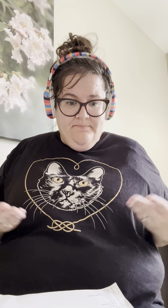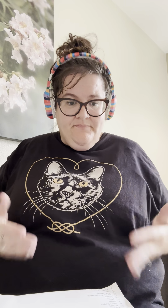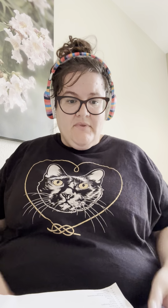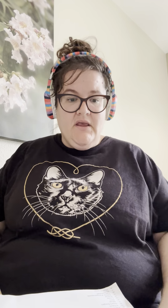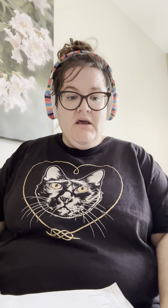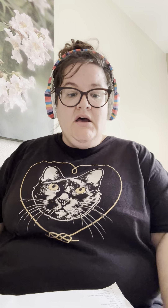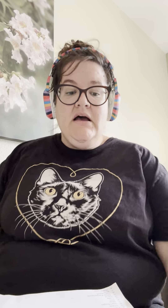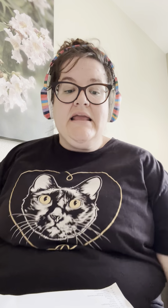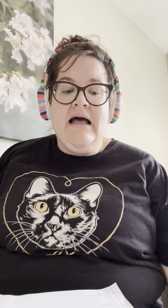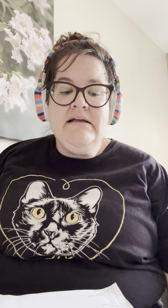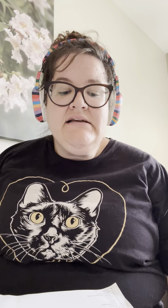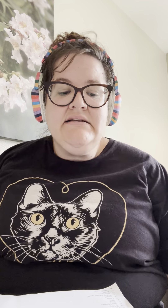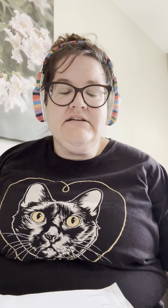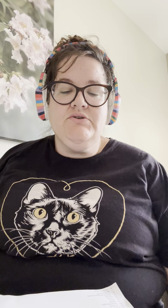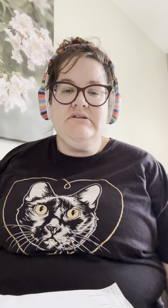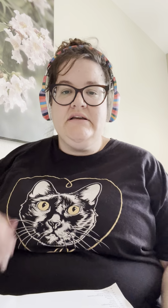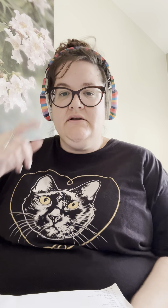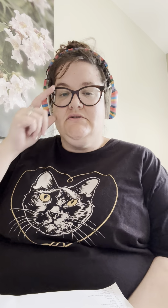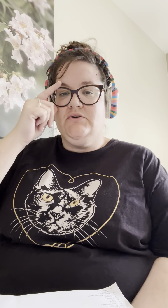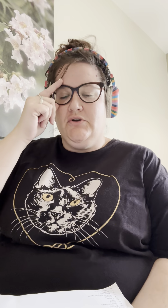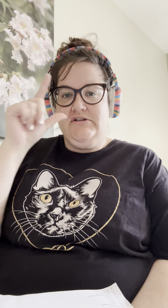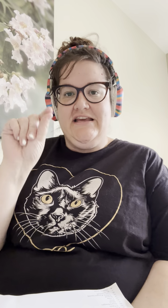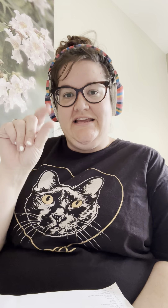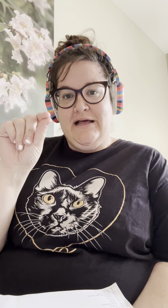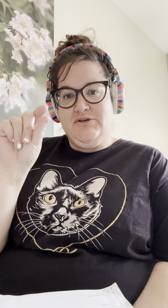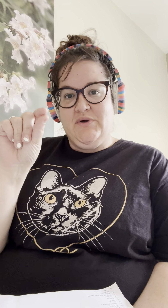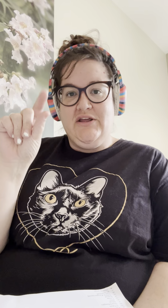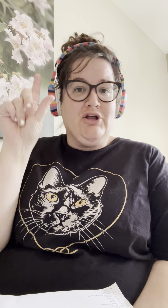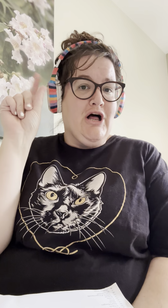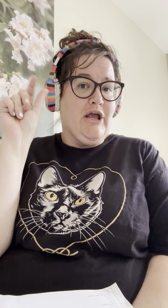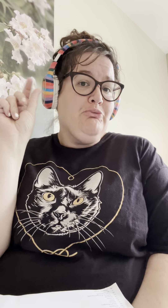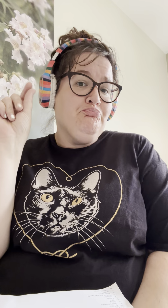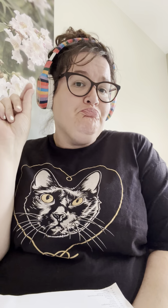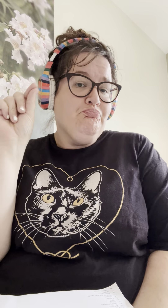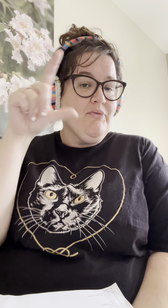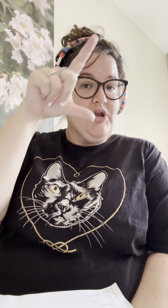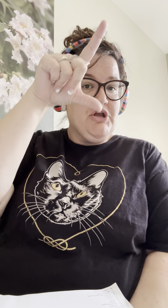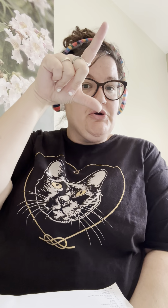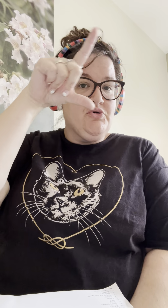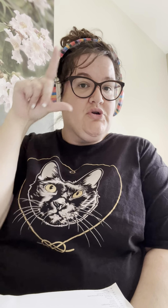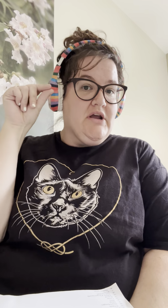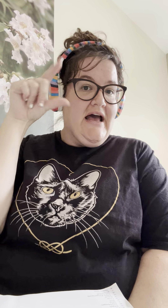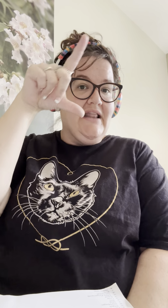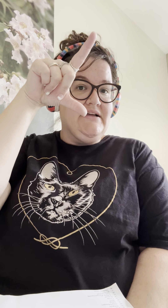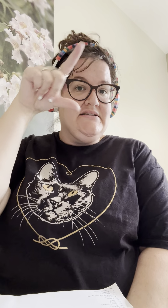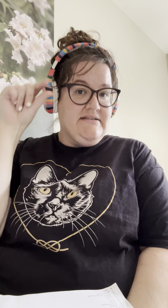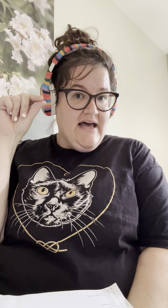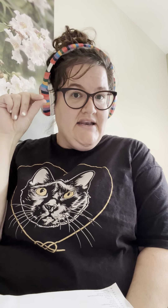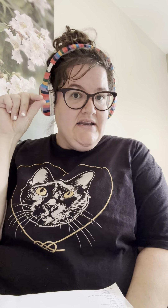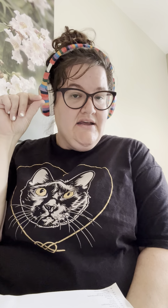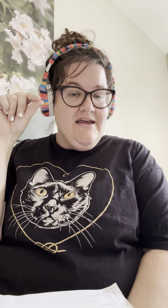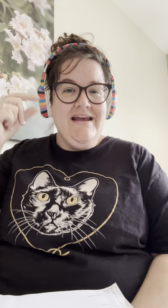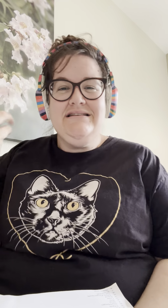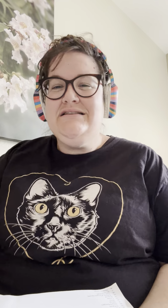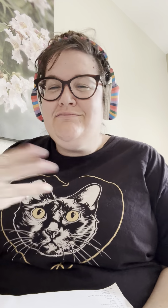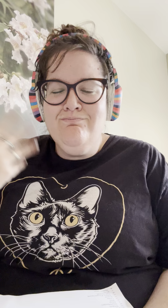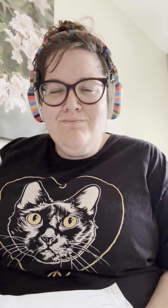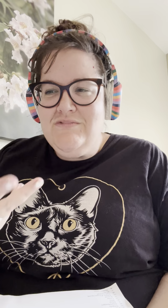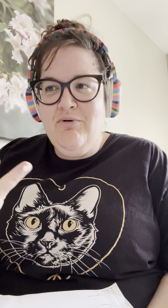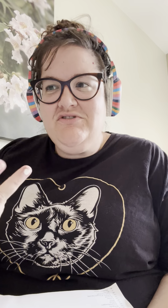up. Gallaudet is interesting. So you're taking that 20, the clock it, and you're Gallaudet. It's supposed to look